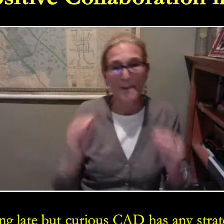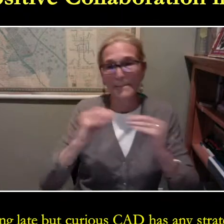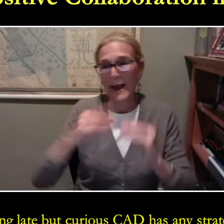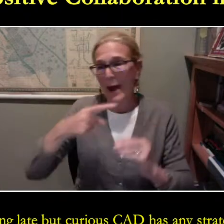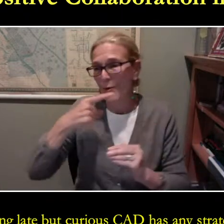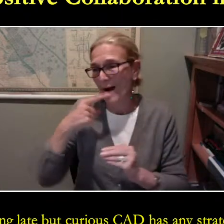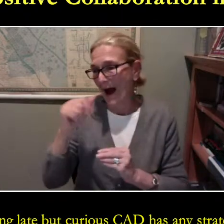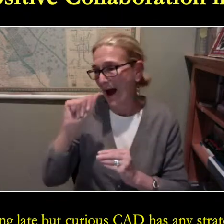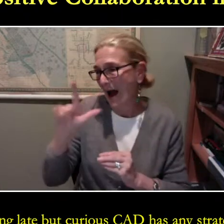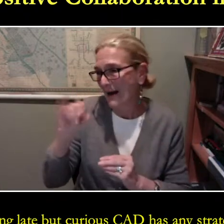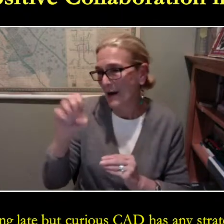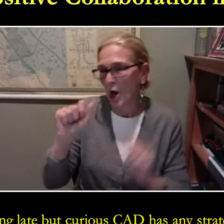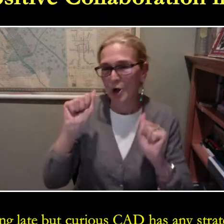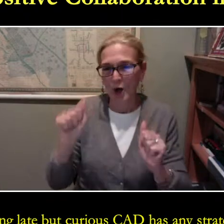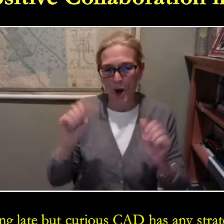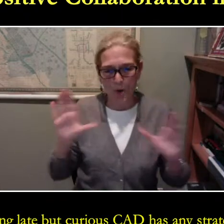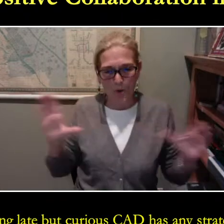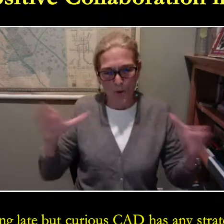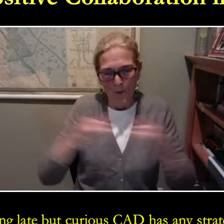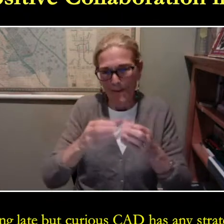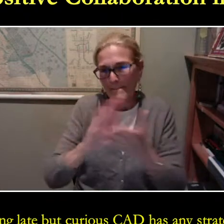combat.